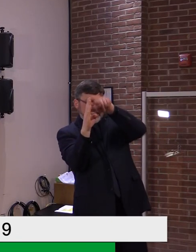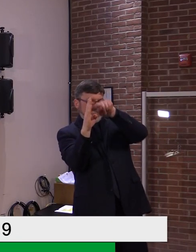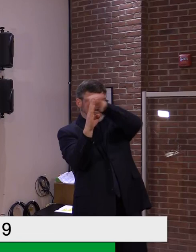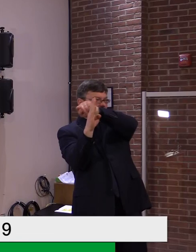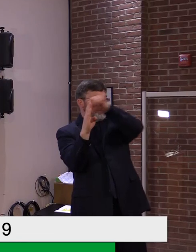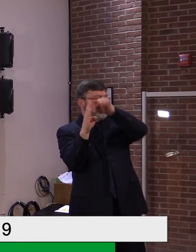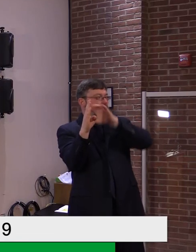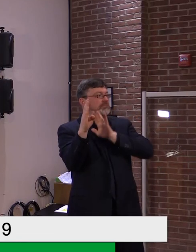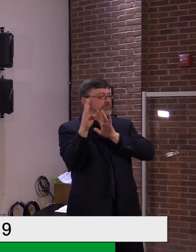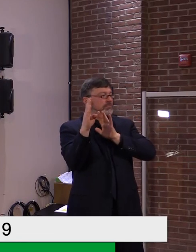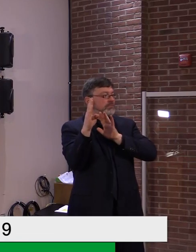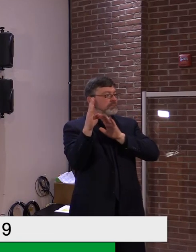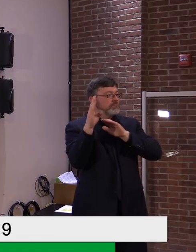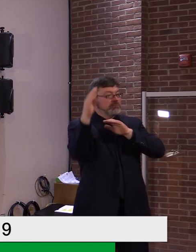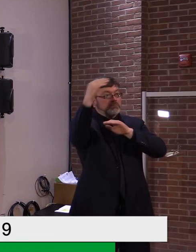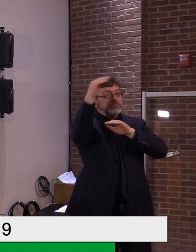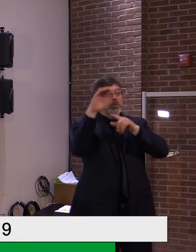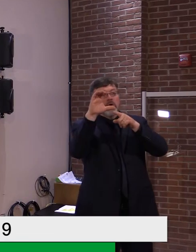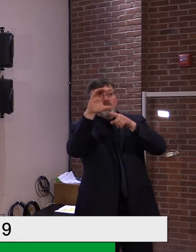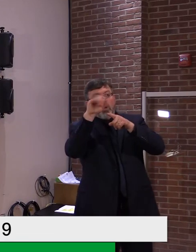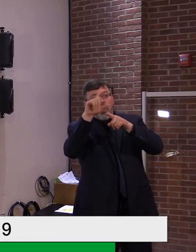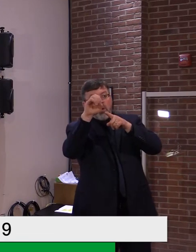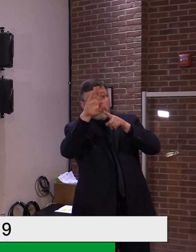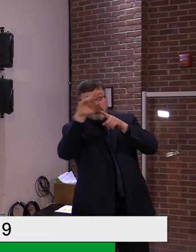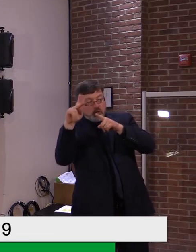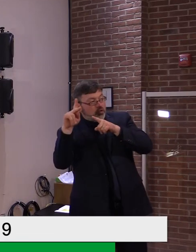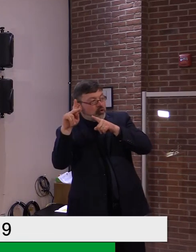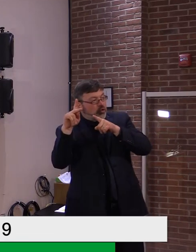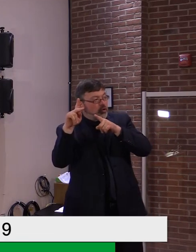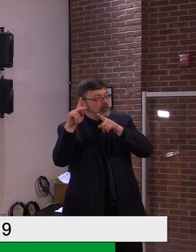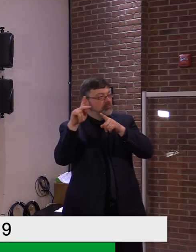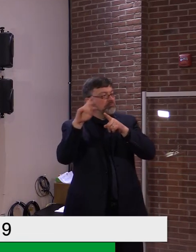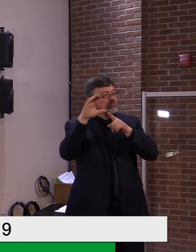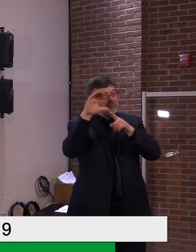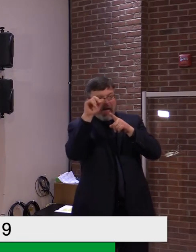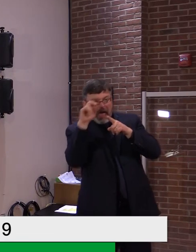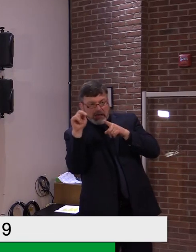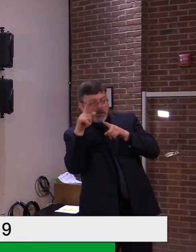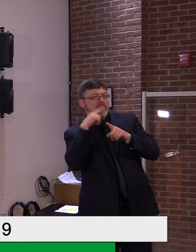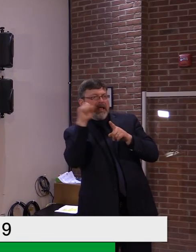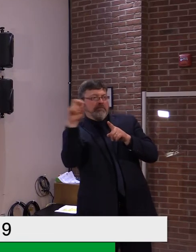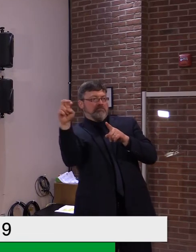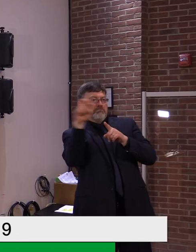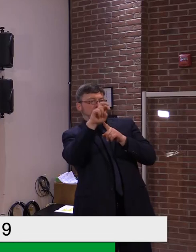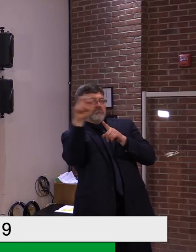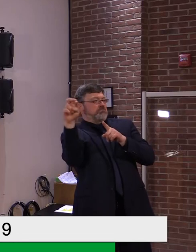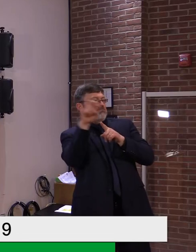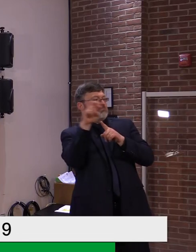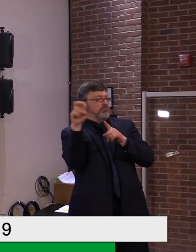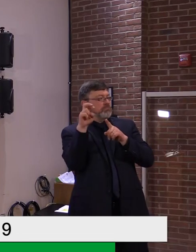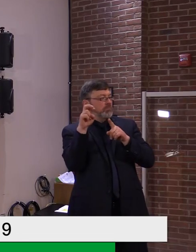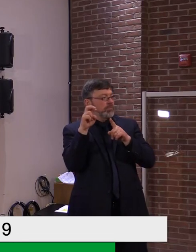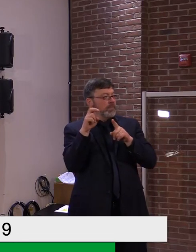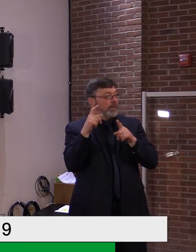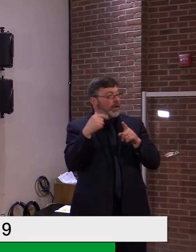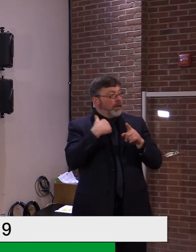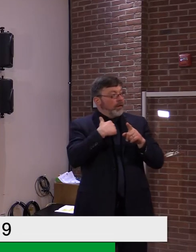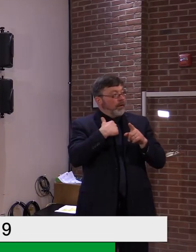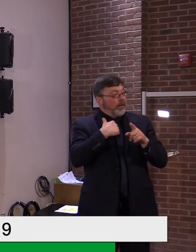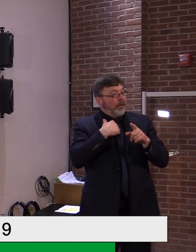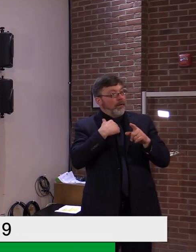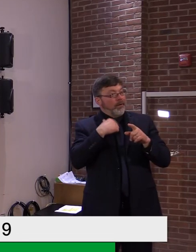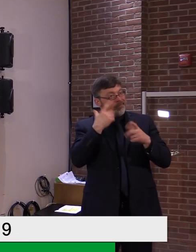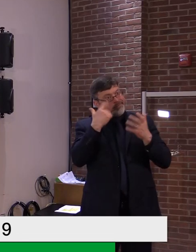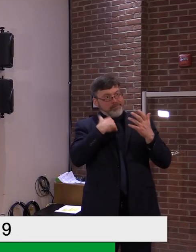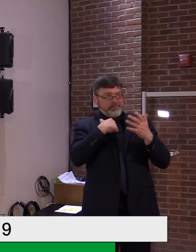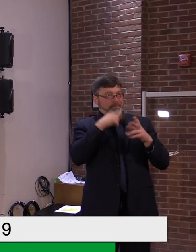of their ability, because a lot of people go over to Colebrook from Canaan for primary care, and maybe working with